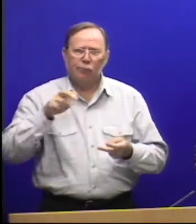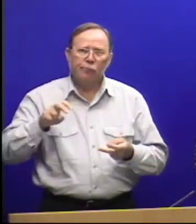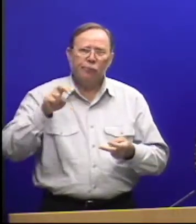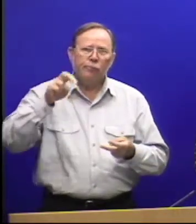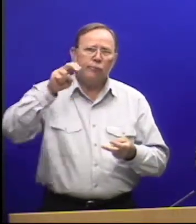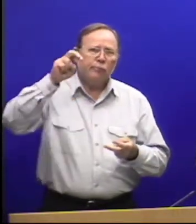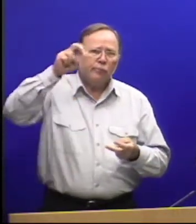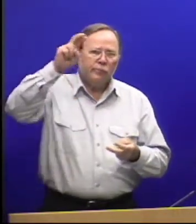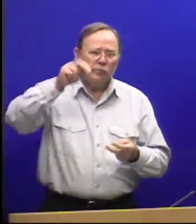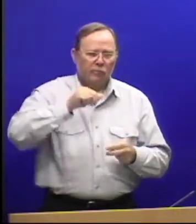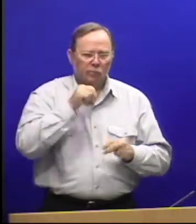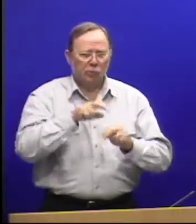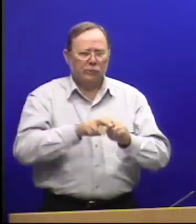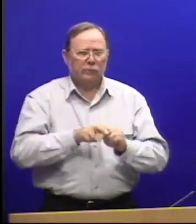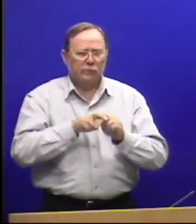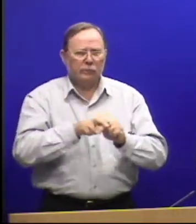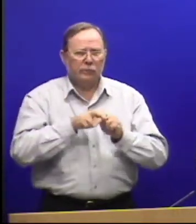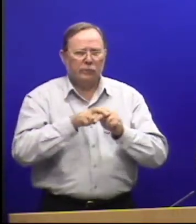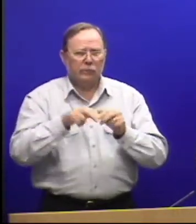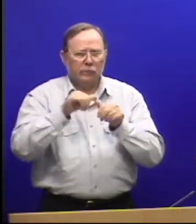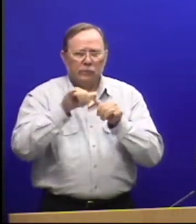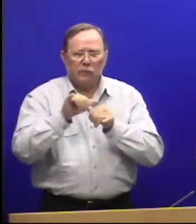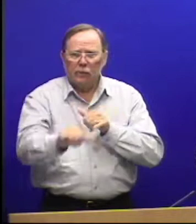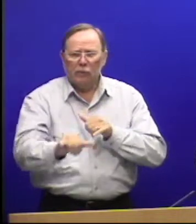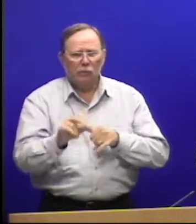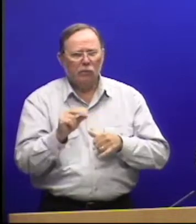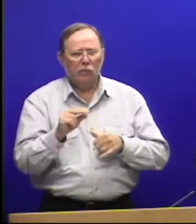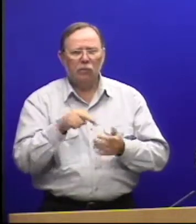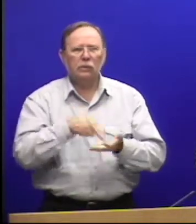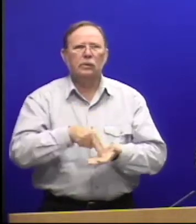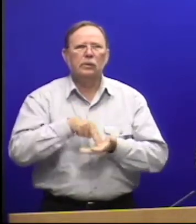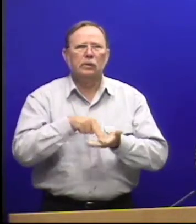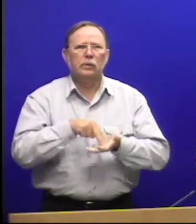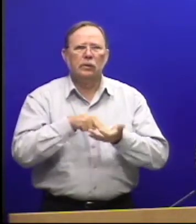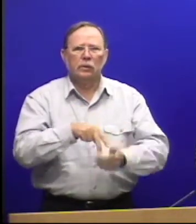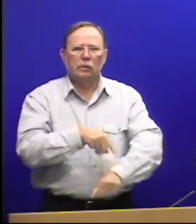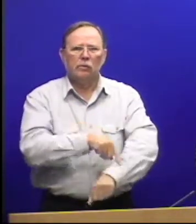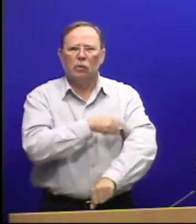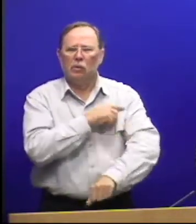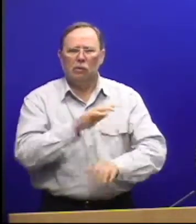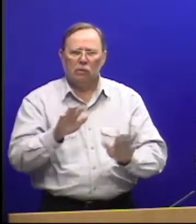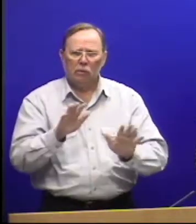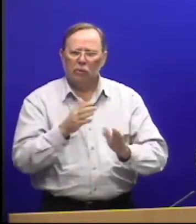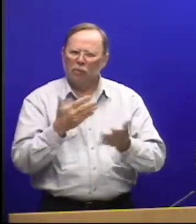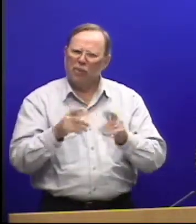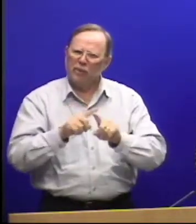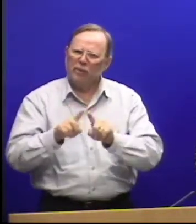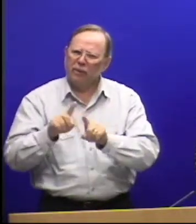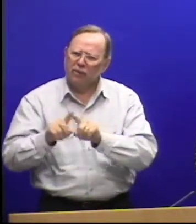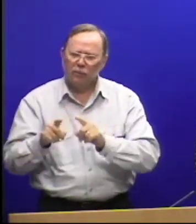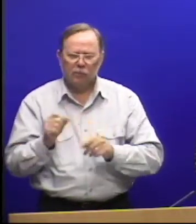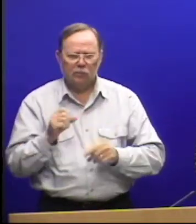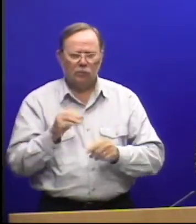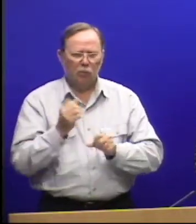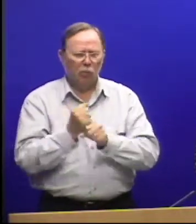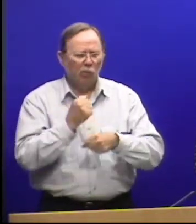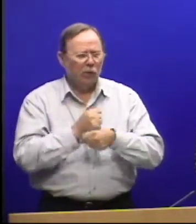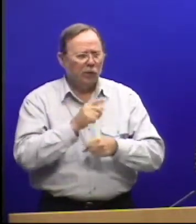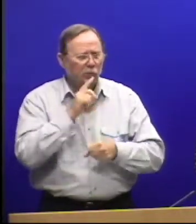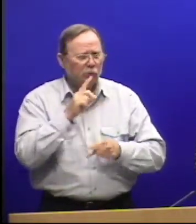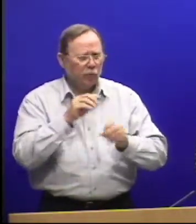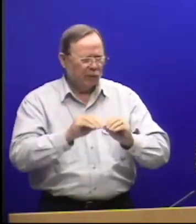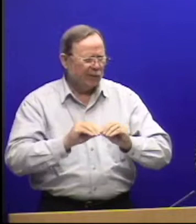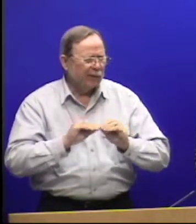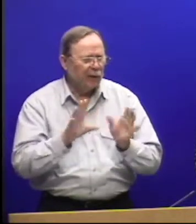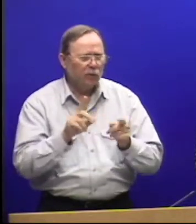long. Don't stand too long. So be sure it's very clear to you that you know if you have any limitations